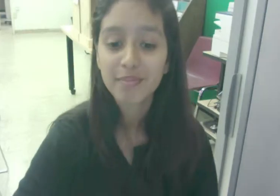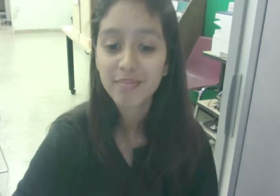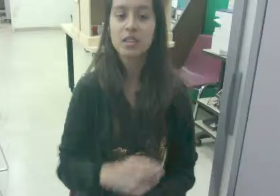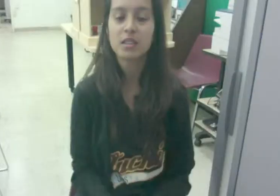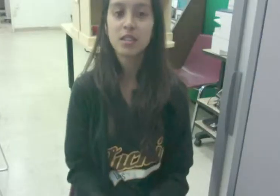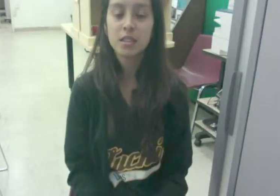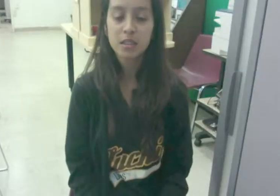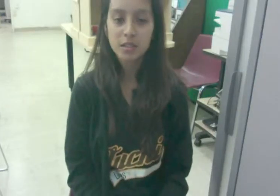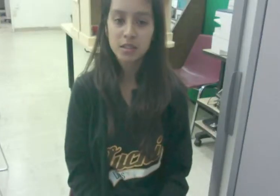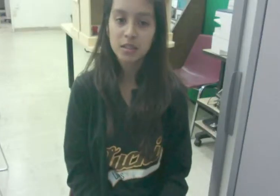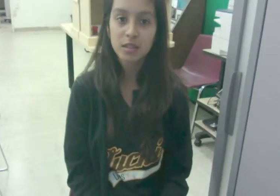One, go.